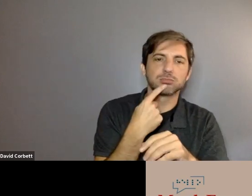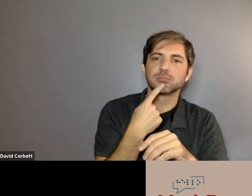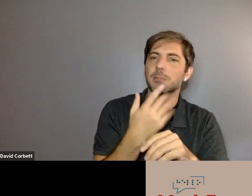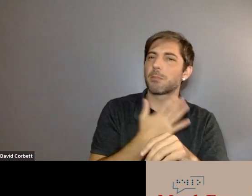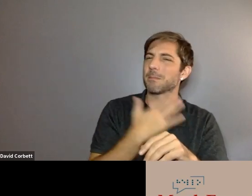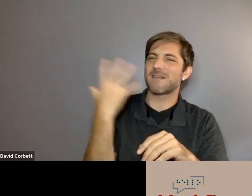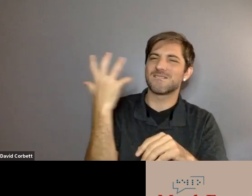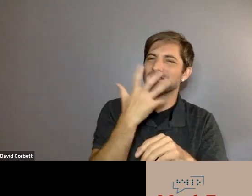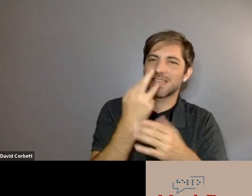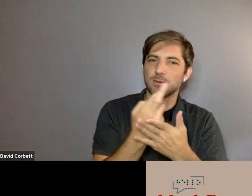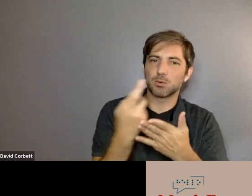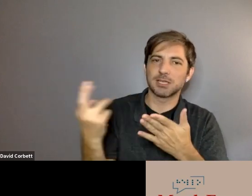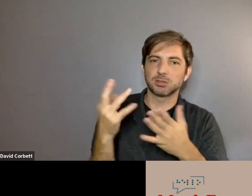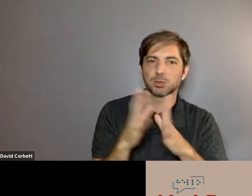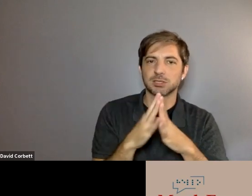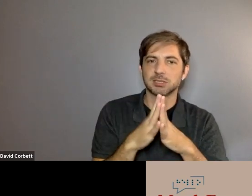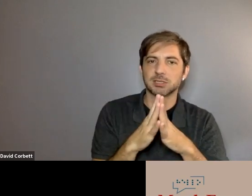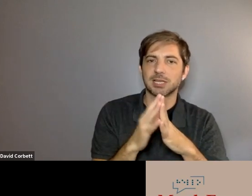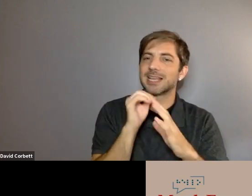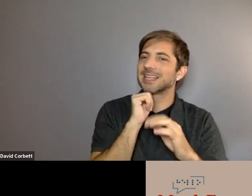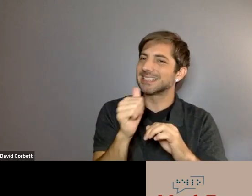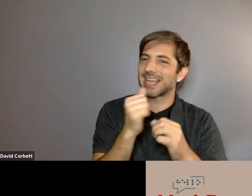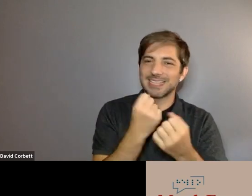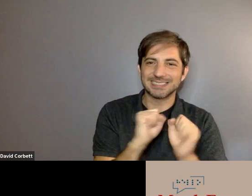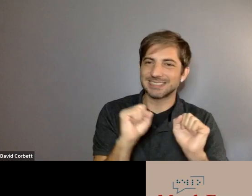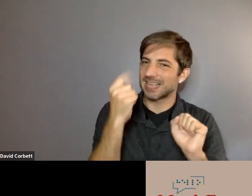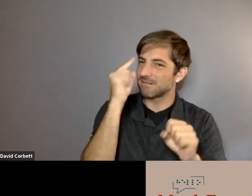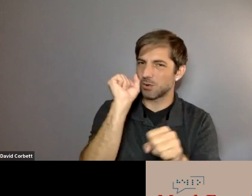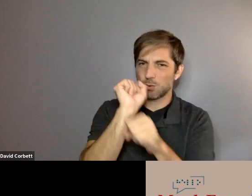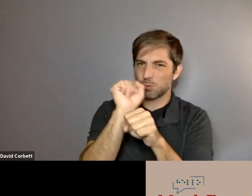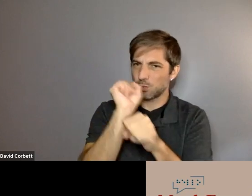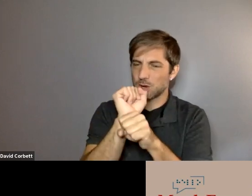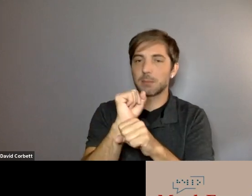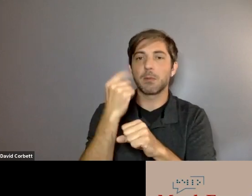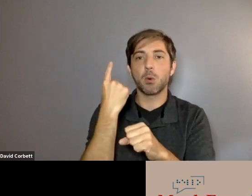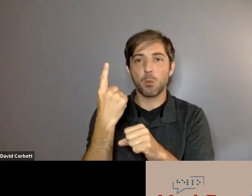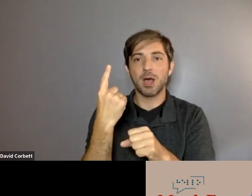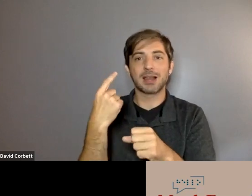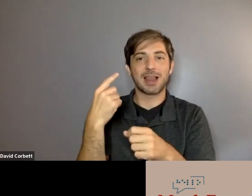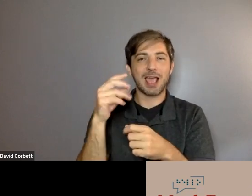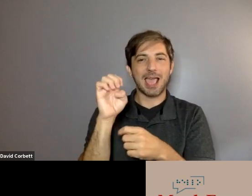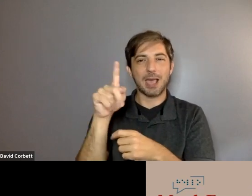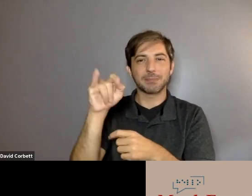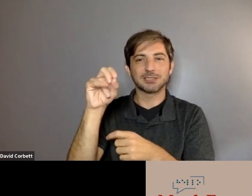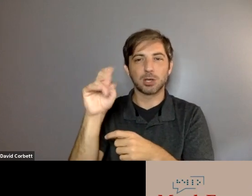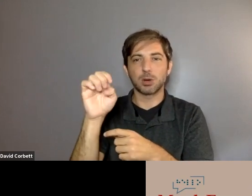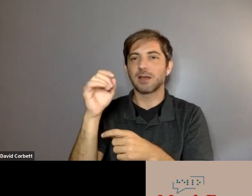favorite resources, Not Safe for Work, but there is an episode of Drunk History that